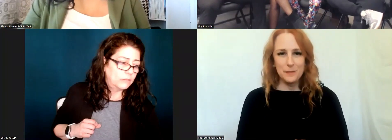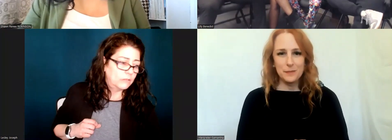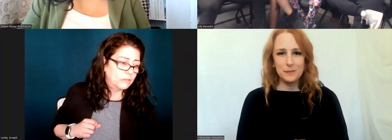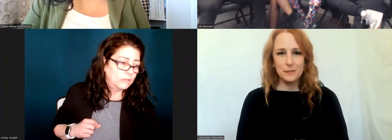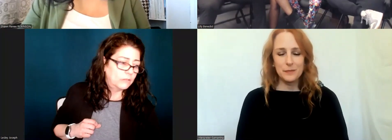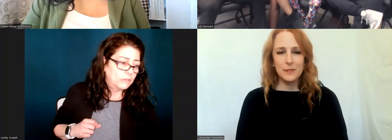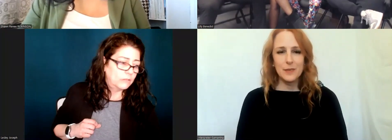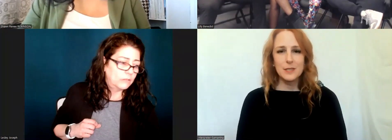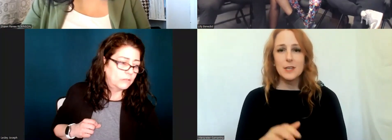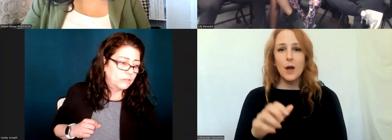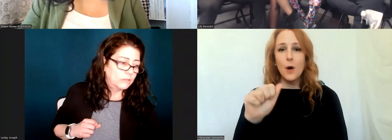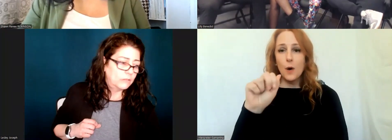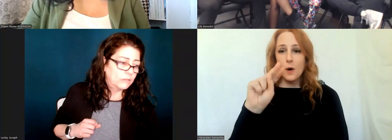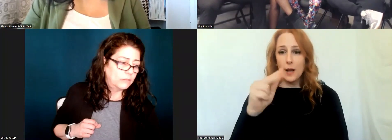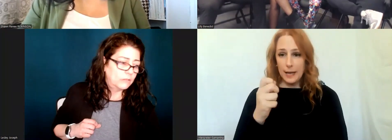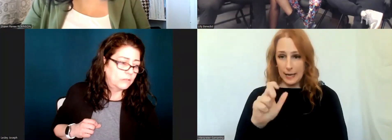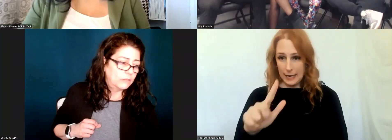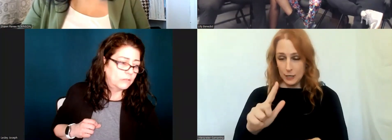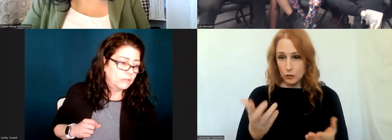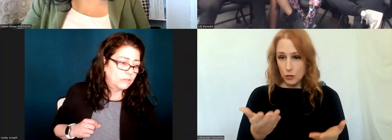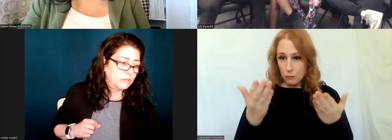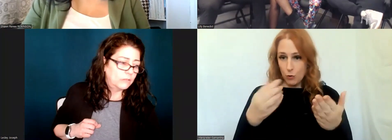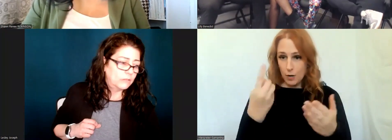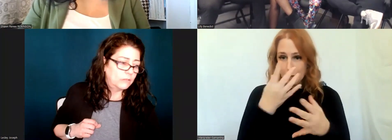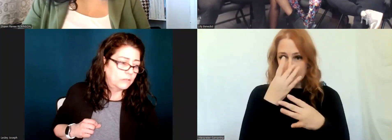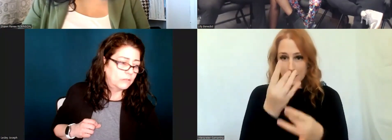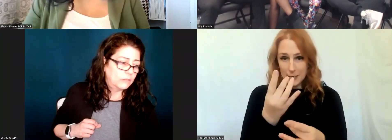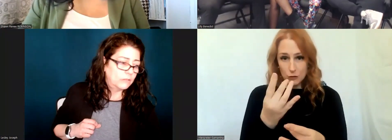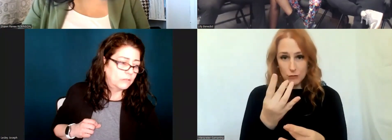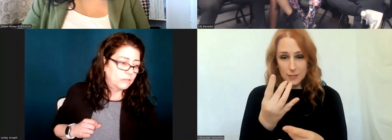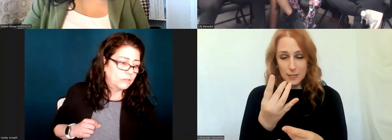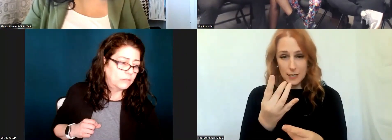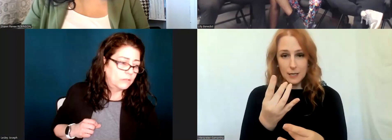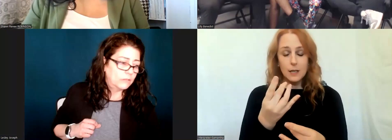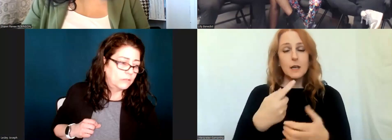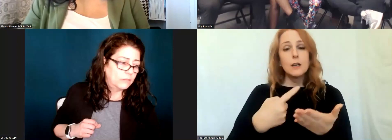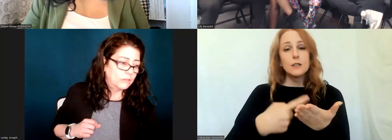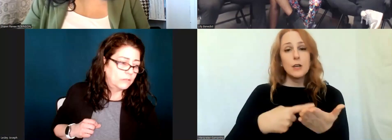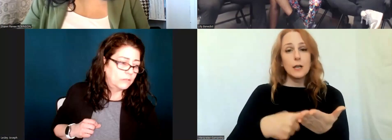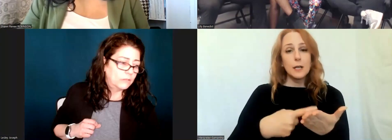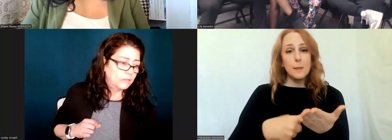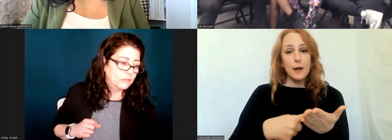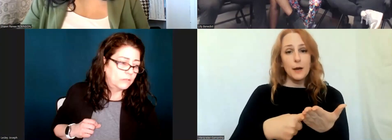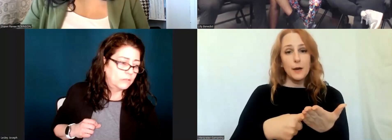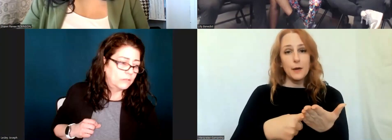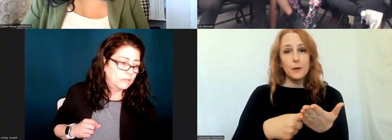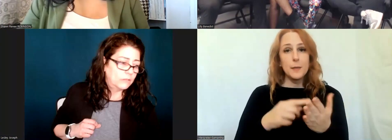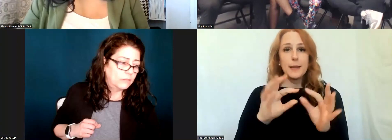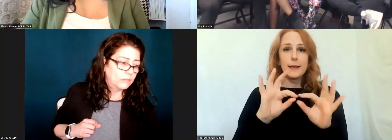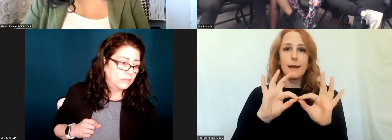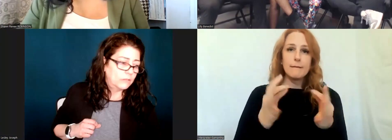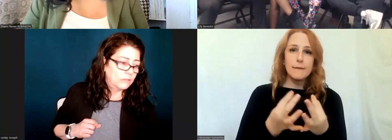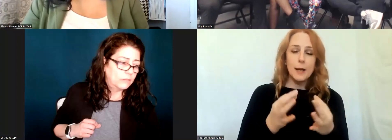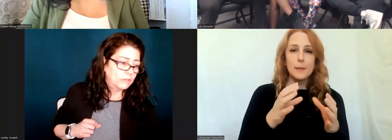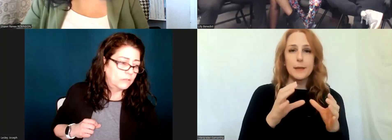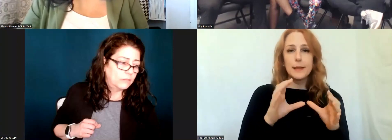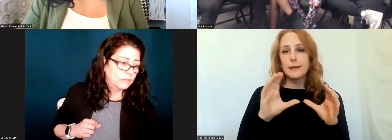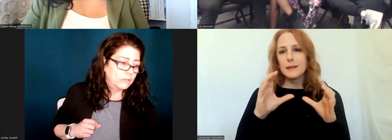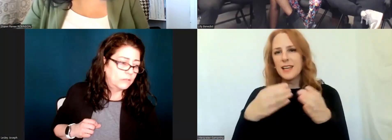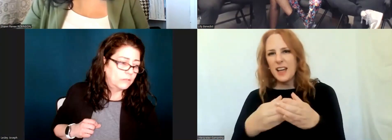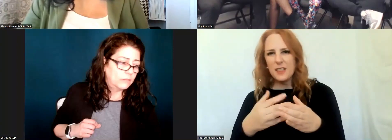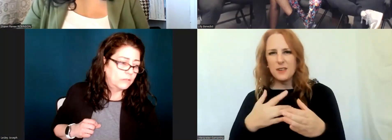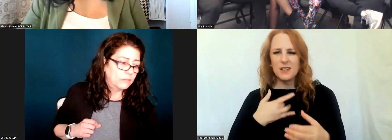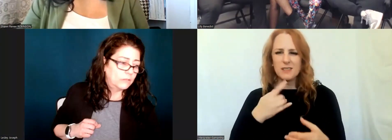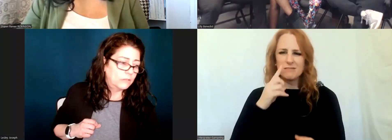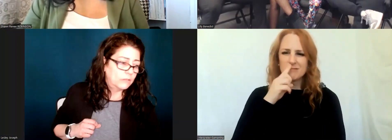So Angel brought up something very interesting. He talked about being at family functions and really just wanting to kind of